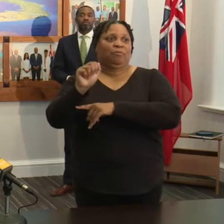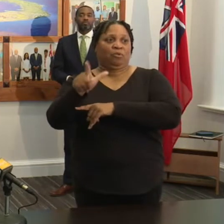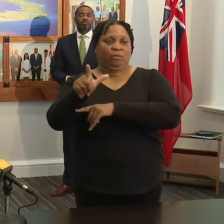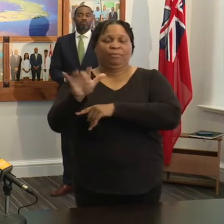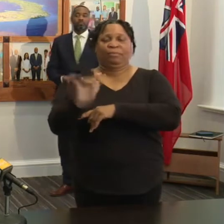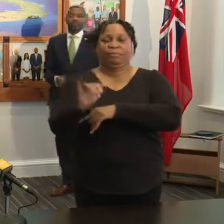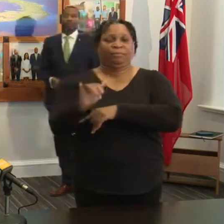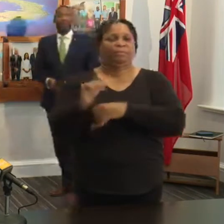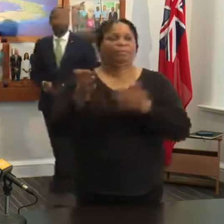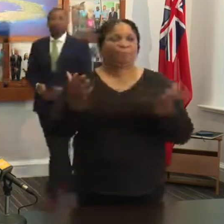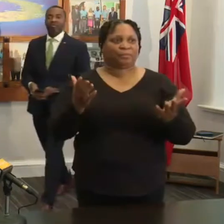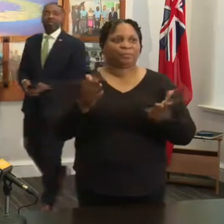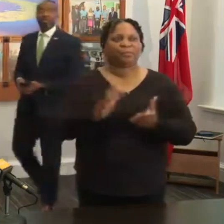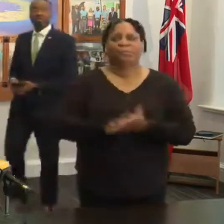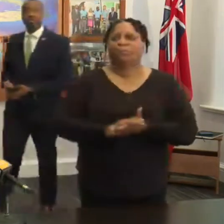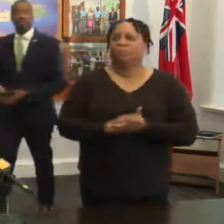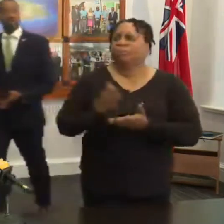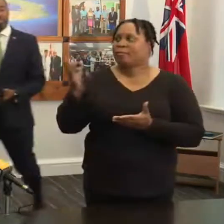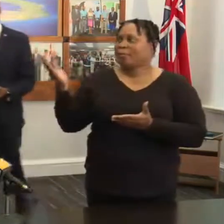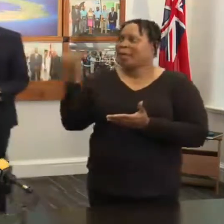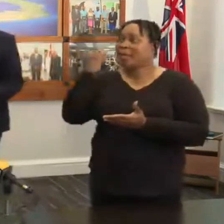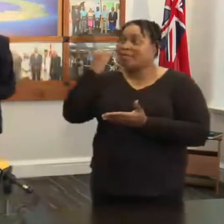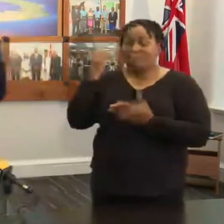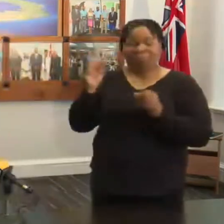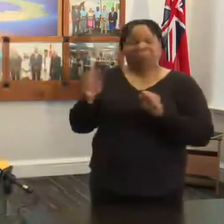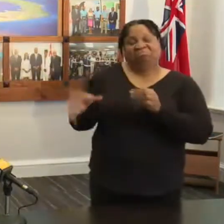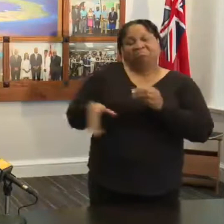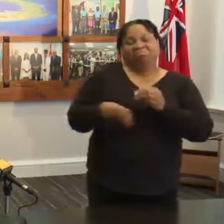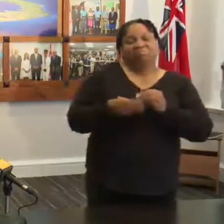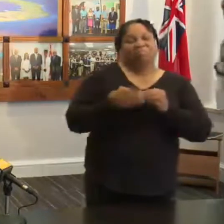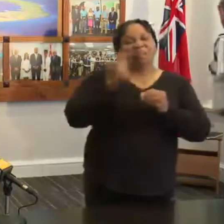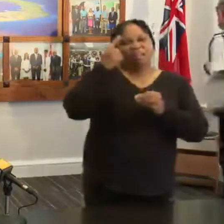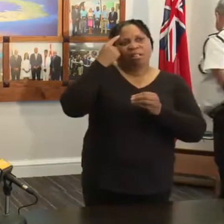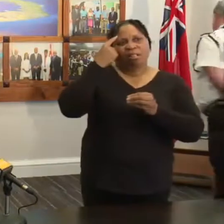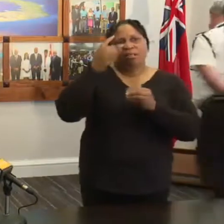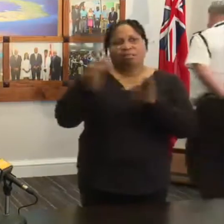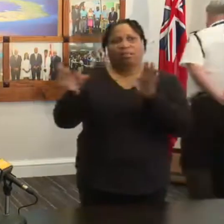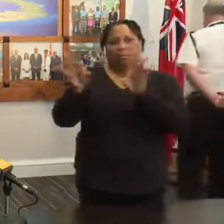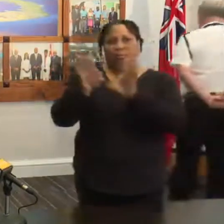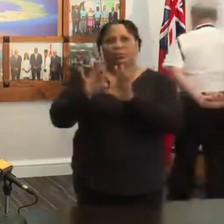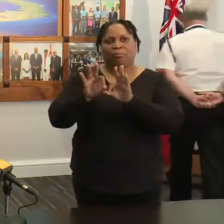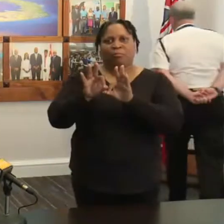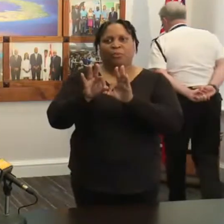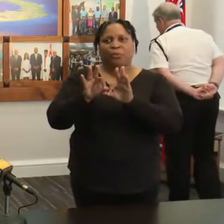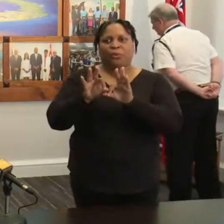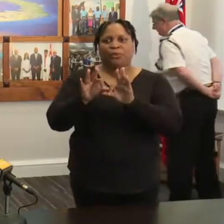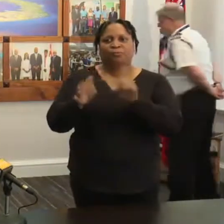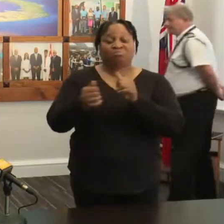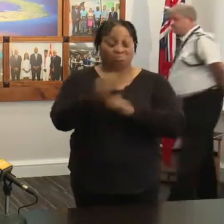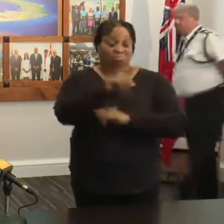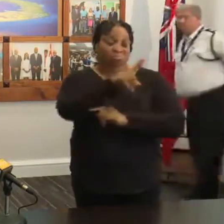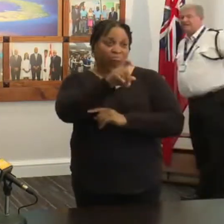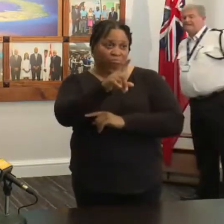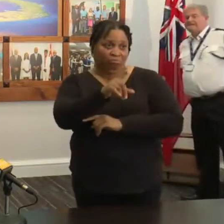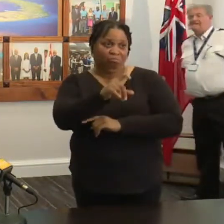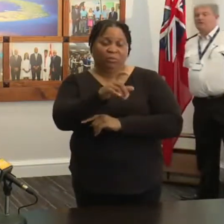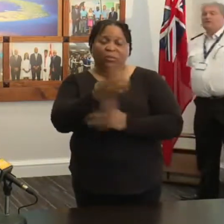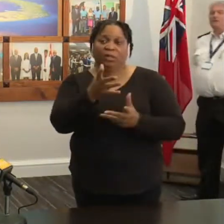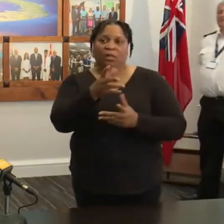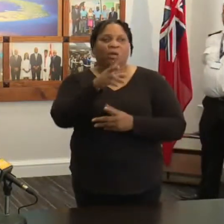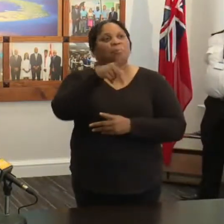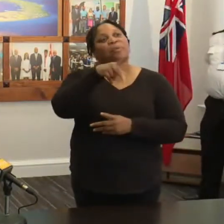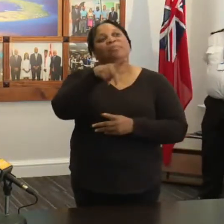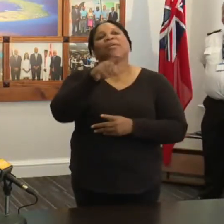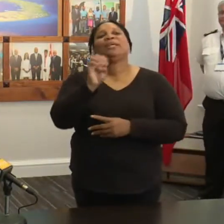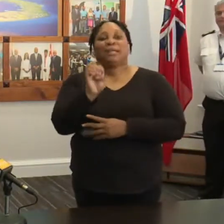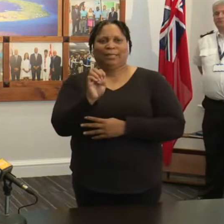welcome. If I may, just to add to that, because I think that it's an important point of which you asked.